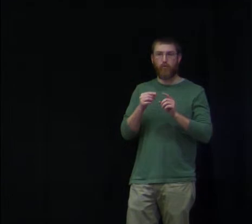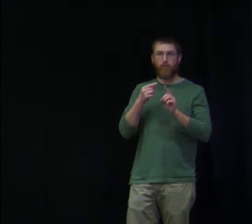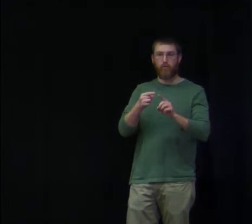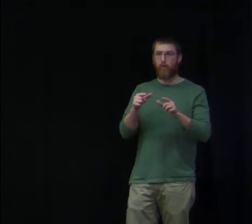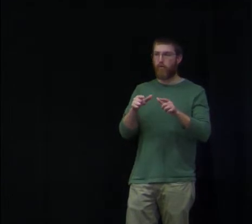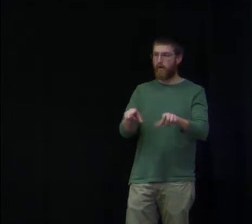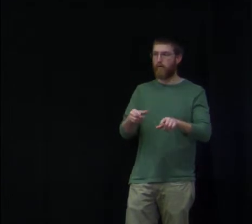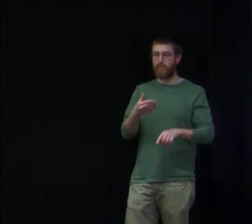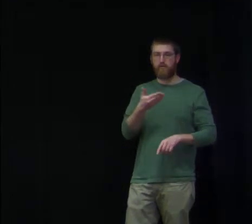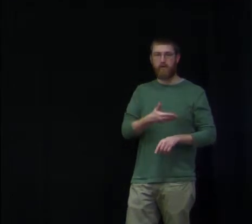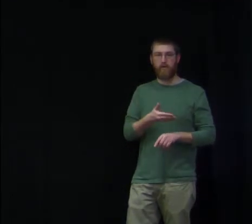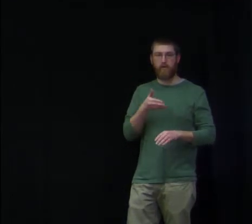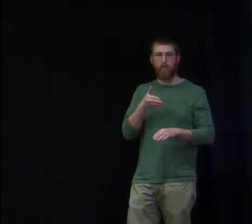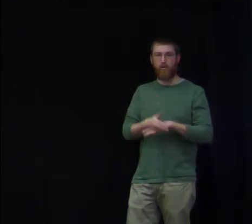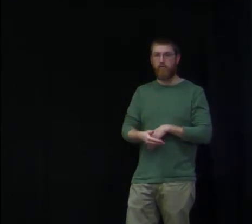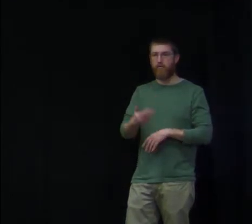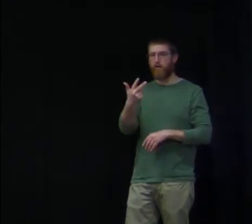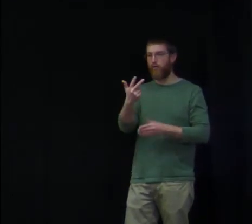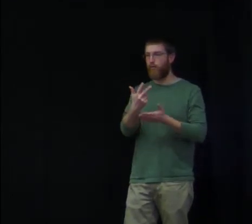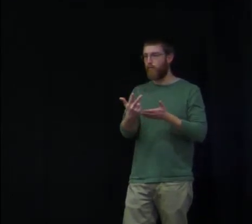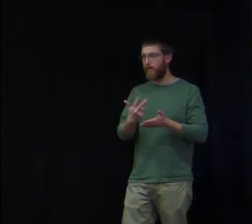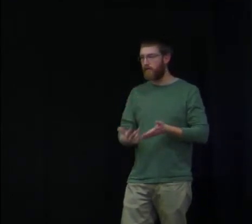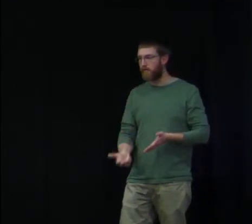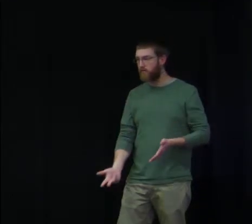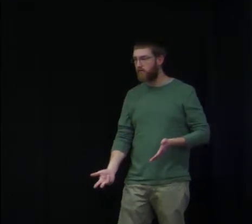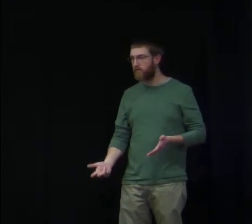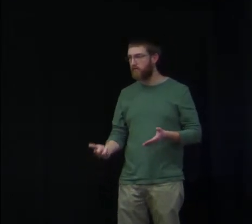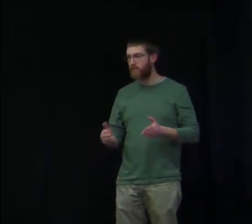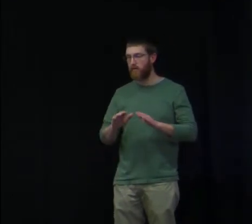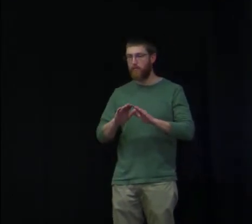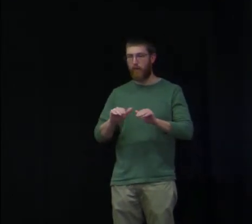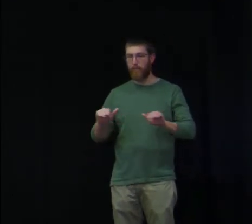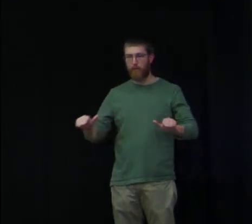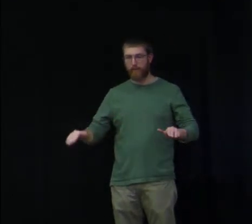there over 3 consecutive weeks and yada